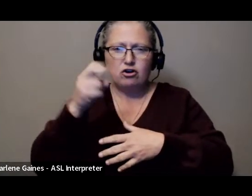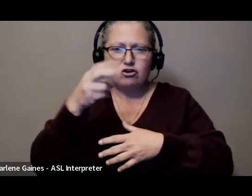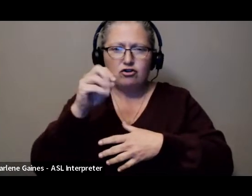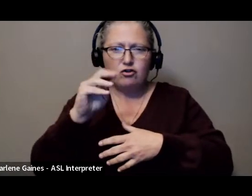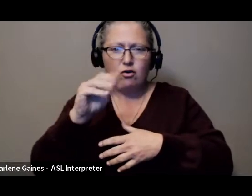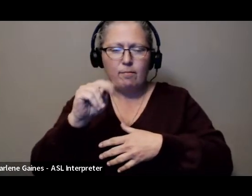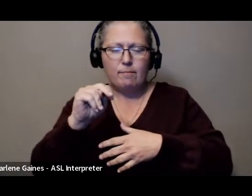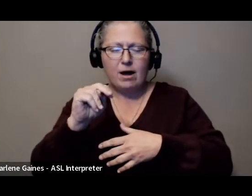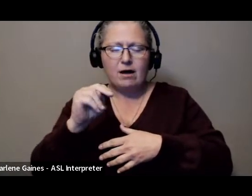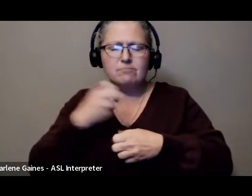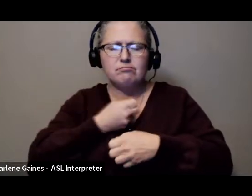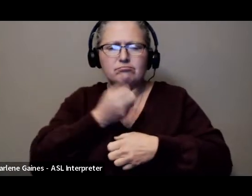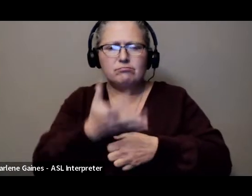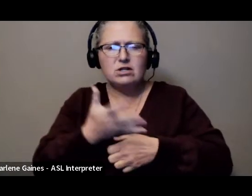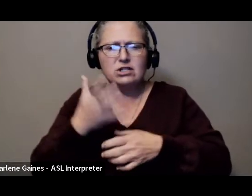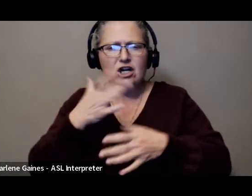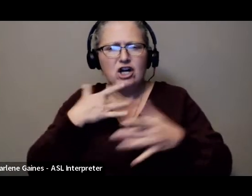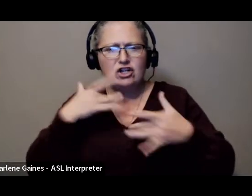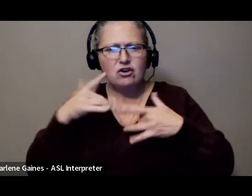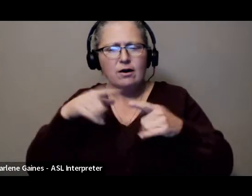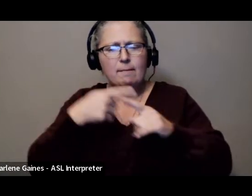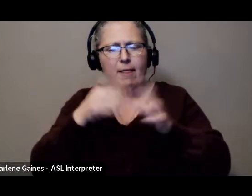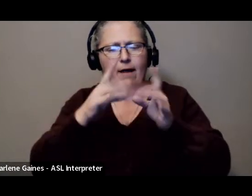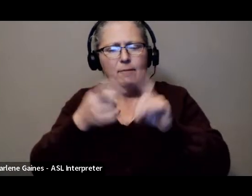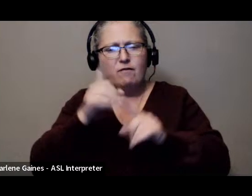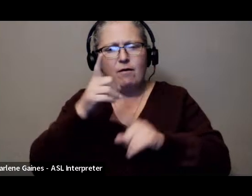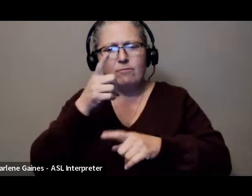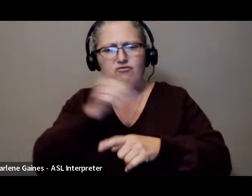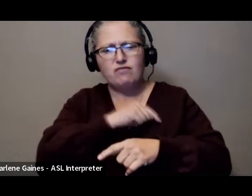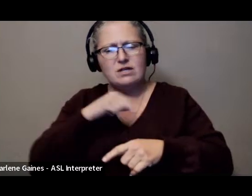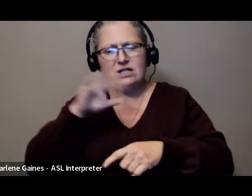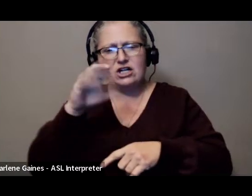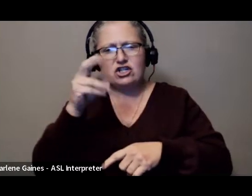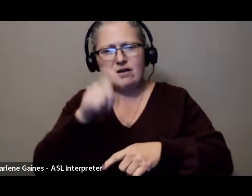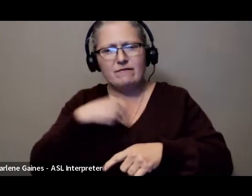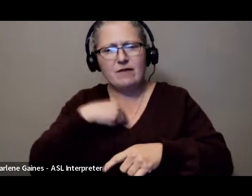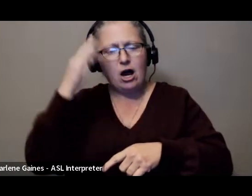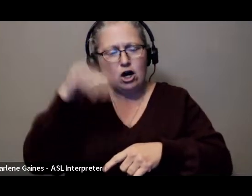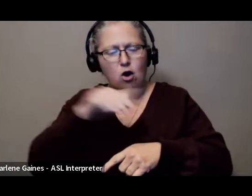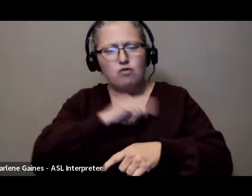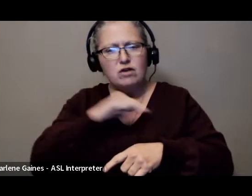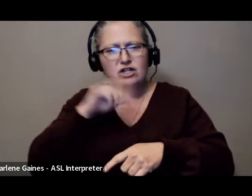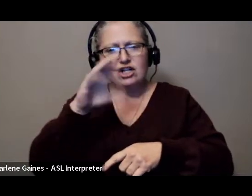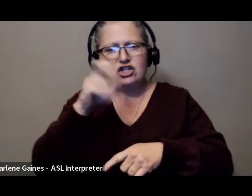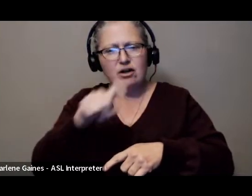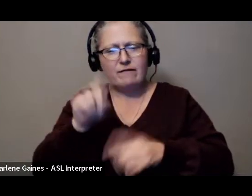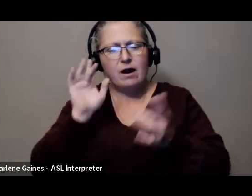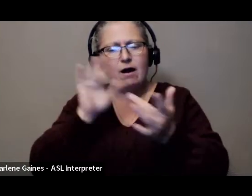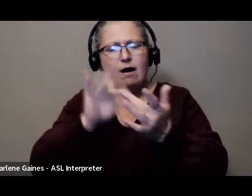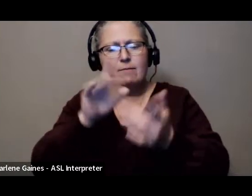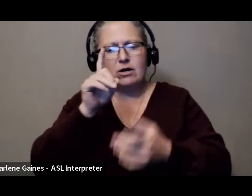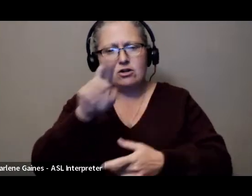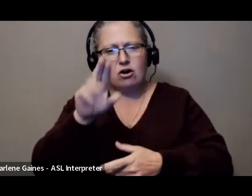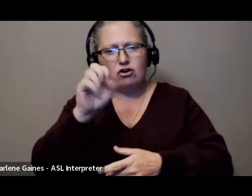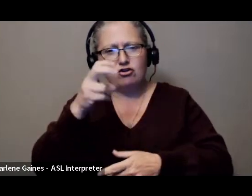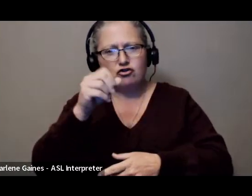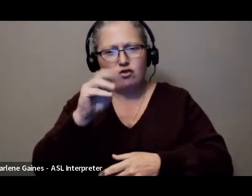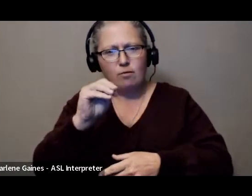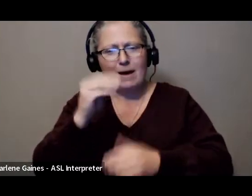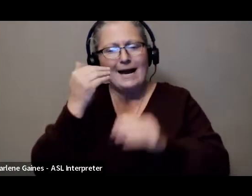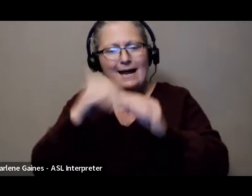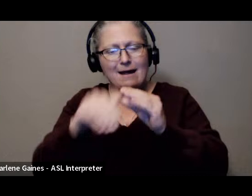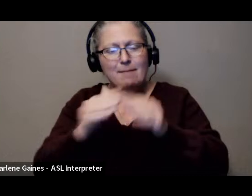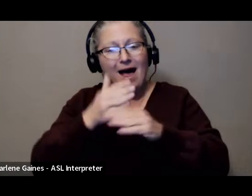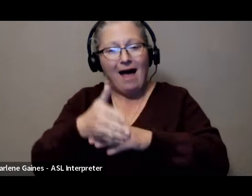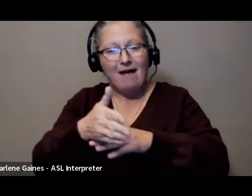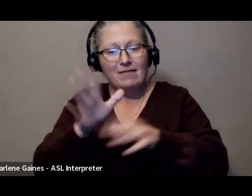expressed concern about that comment by Trustee Chavez. I also know that Trustee Chavez reached out to Dr. Showman by email after the